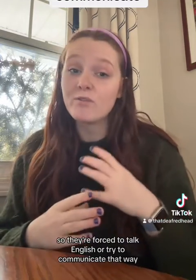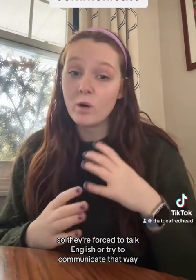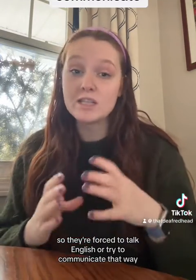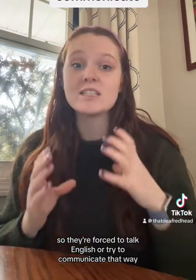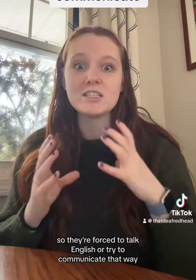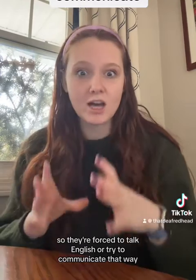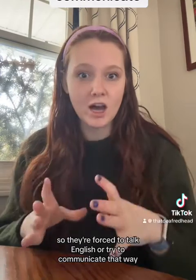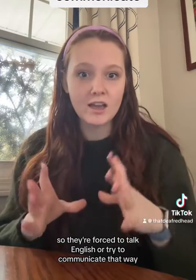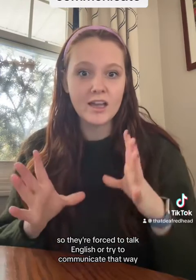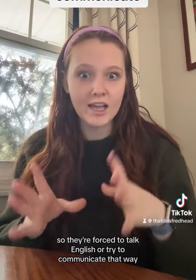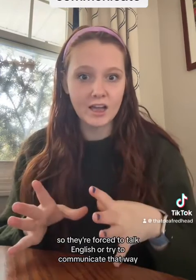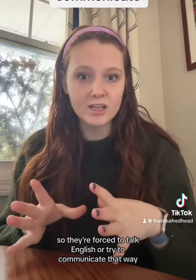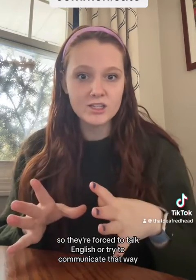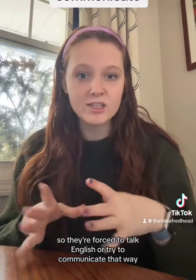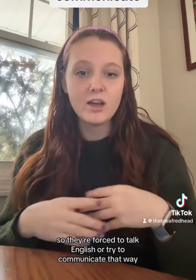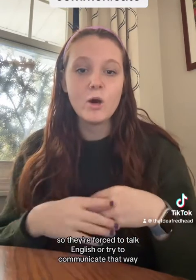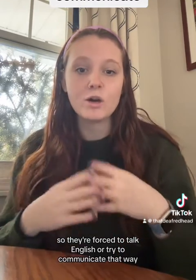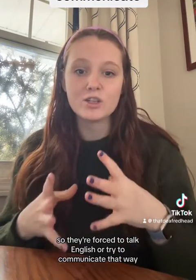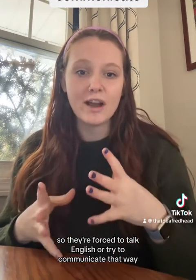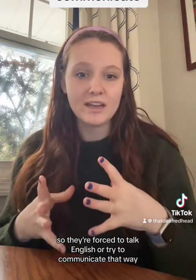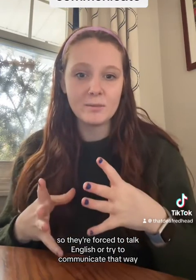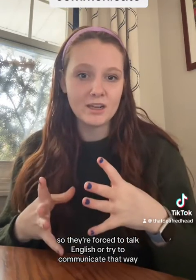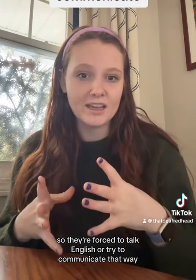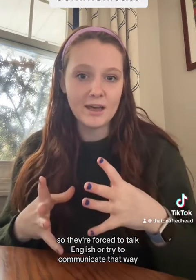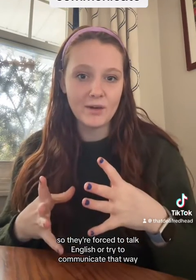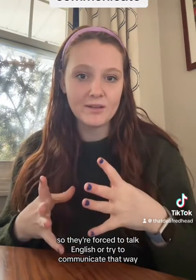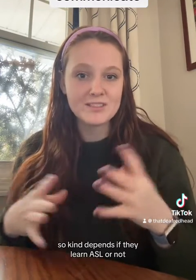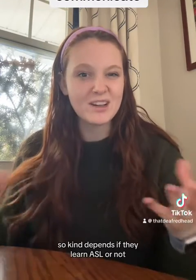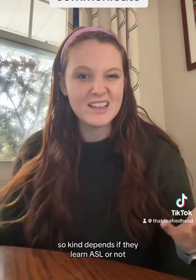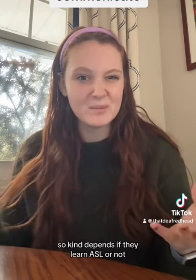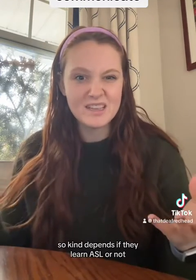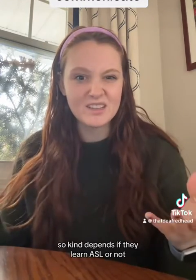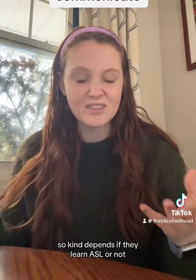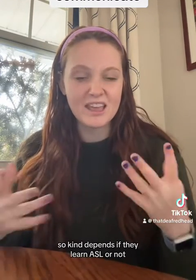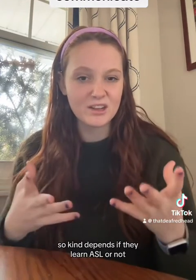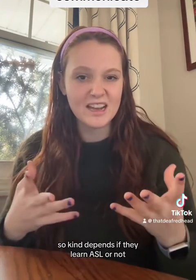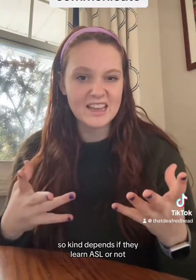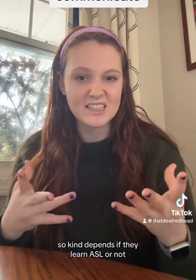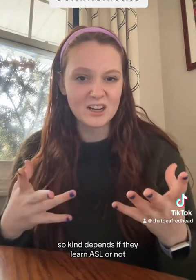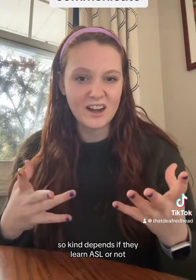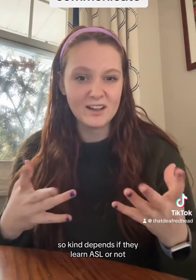forced to talk English or try to communicate that way. So it kind of depends if they learn ASL or not.